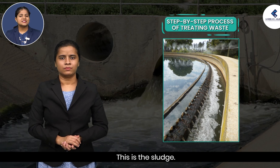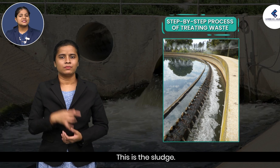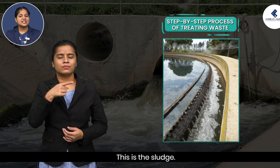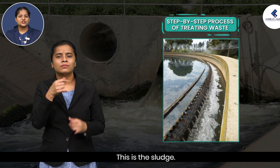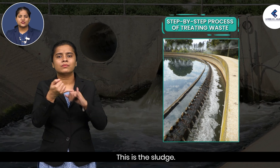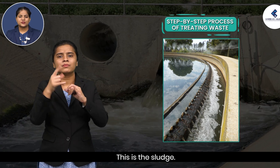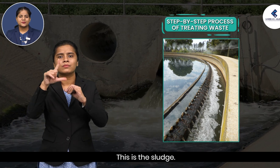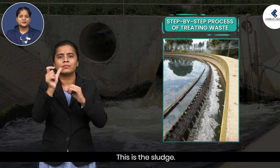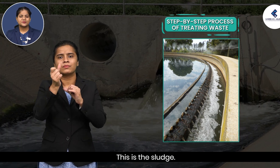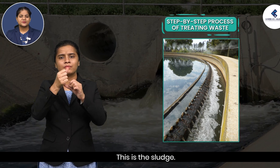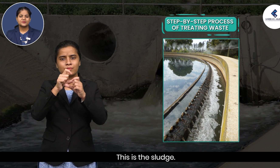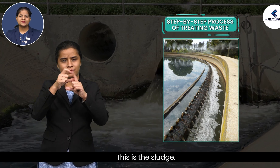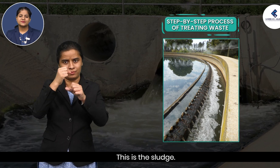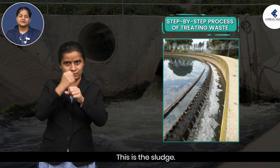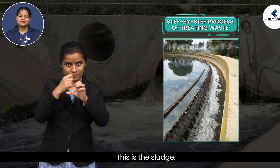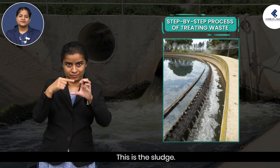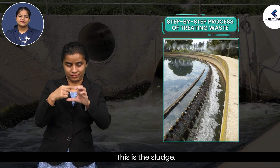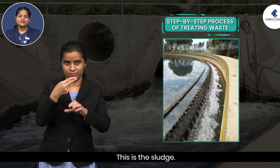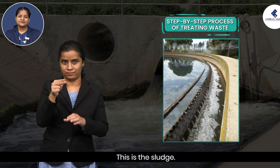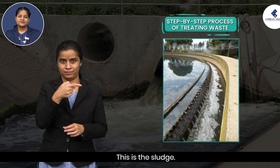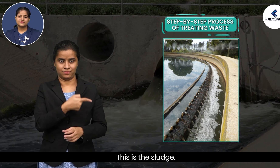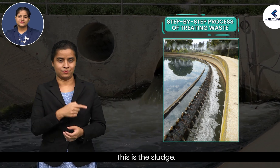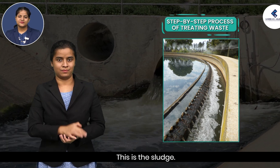This is the sludge.